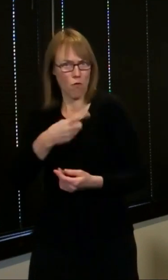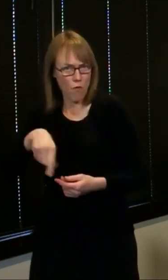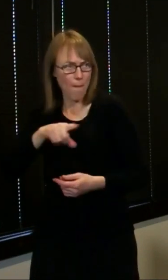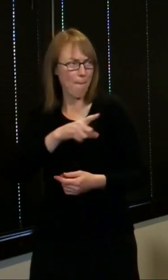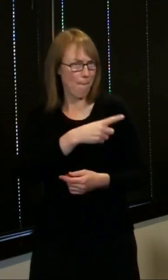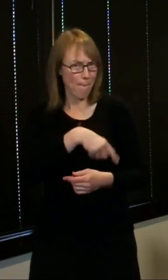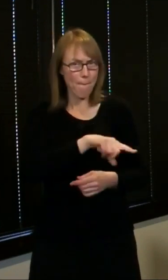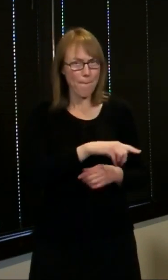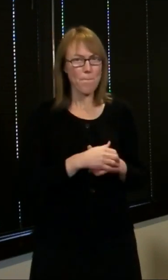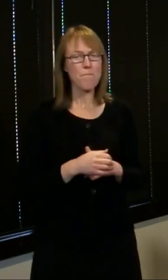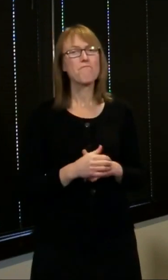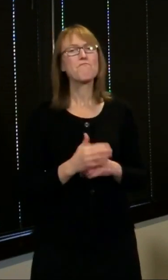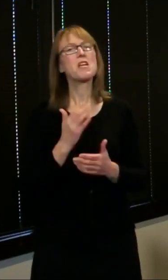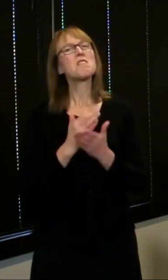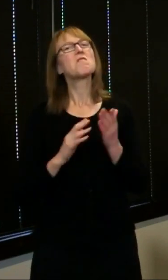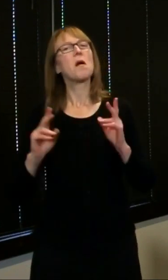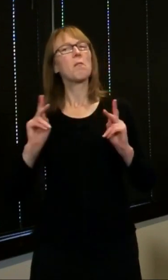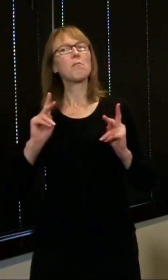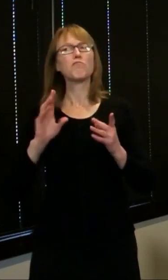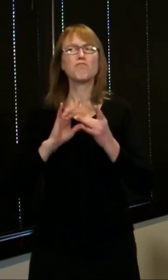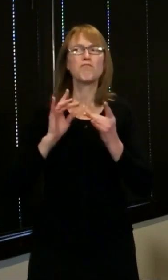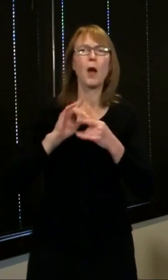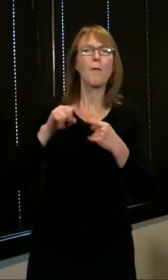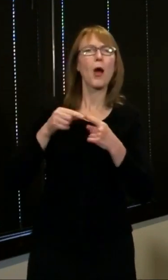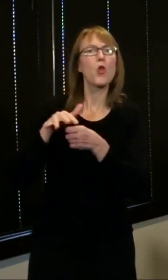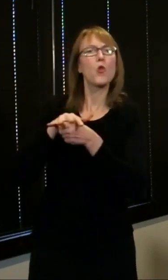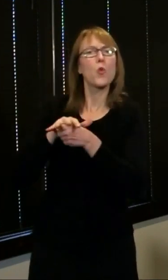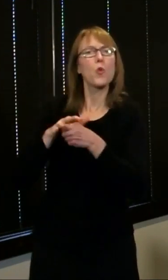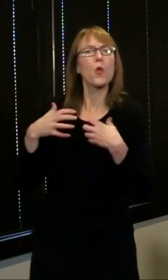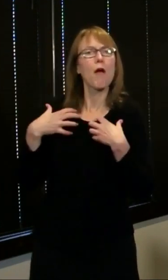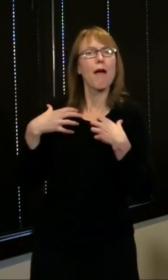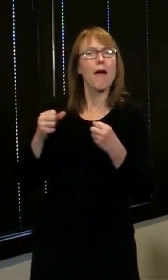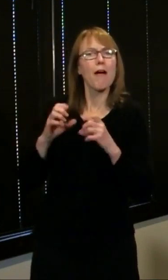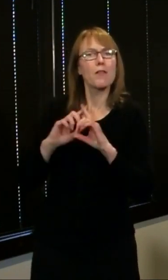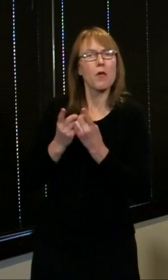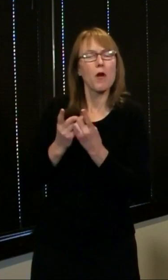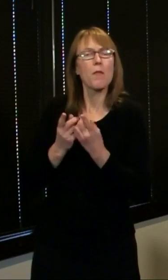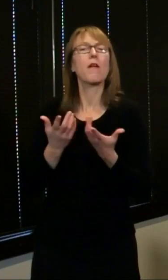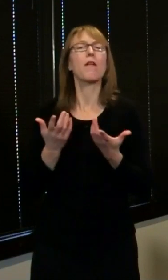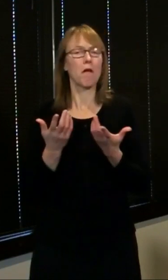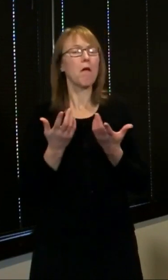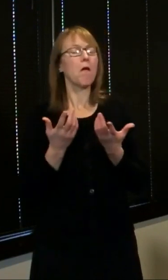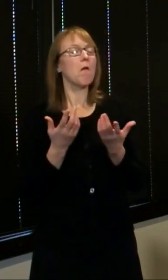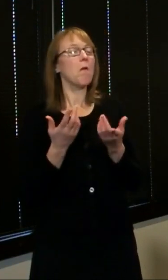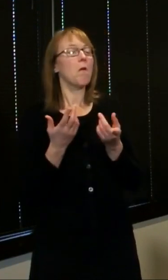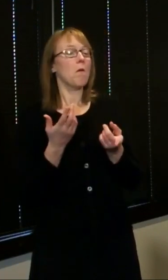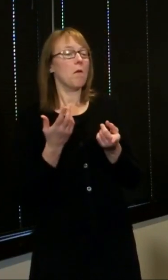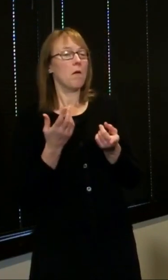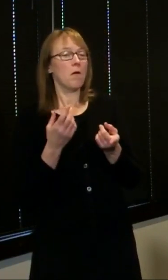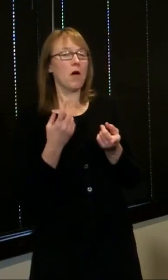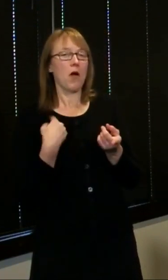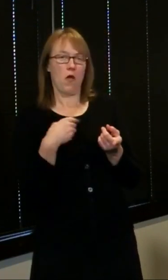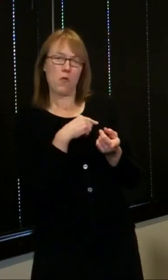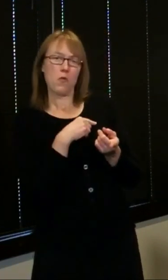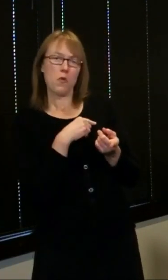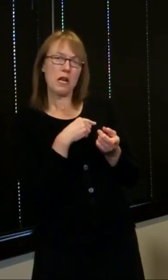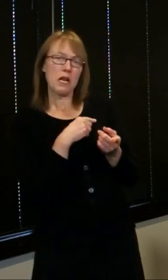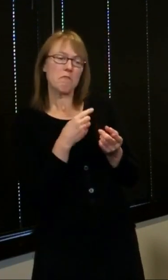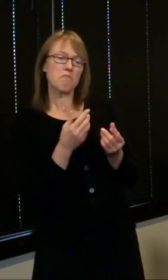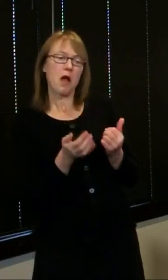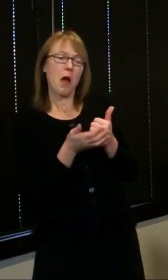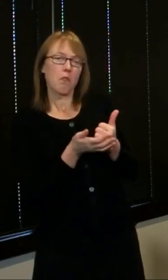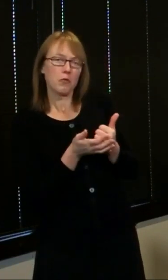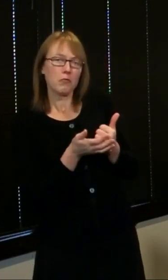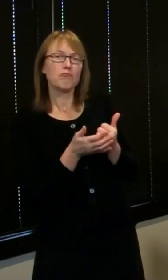local health or the FQHCs, and we've also contributed to vaccinating other groups